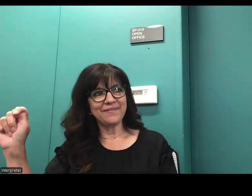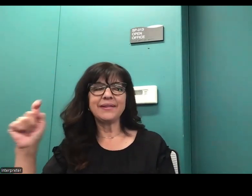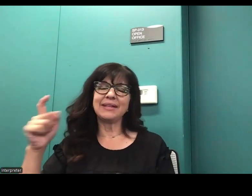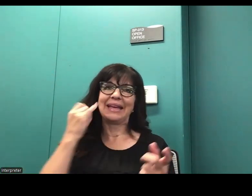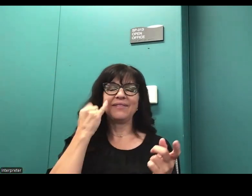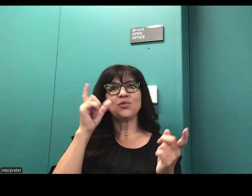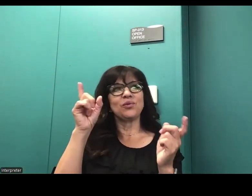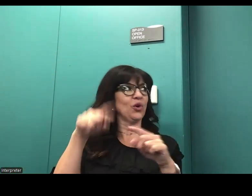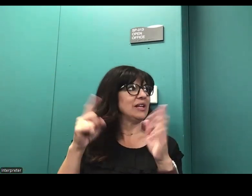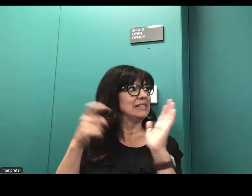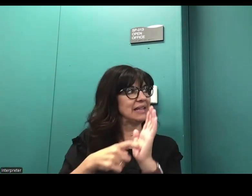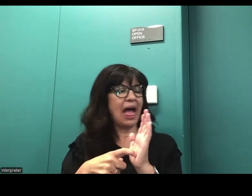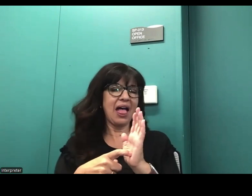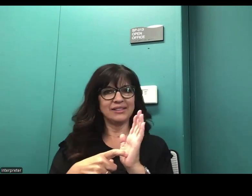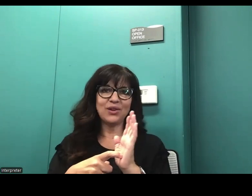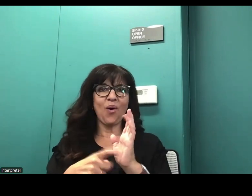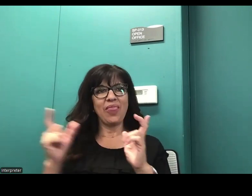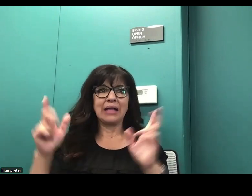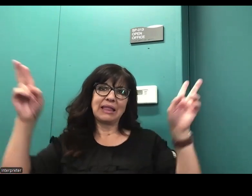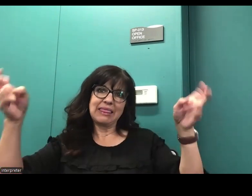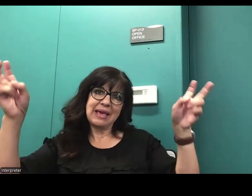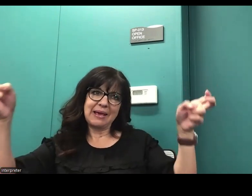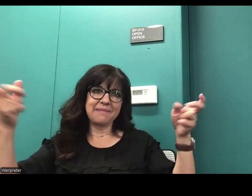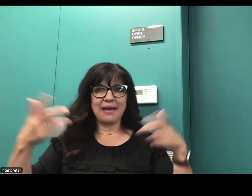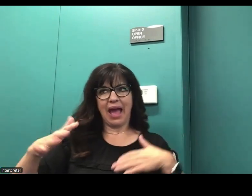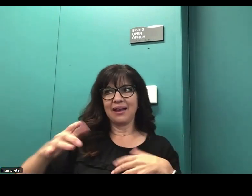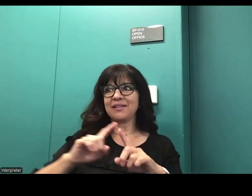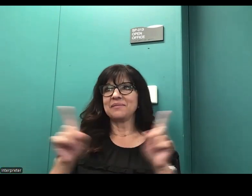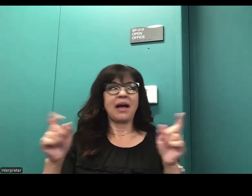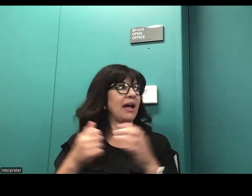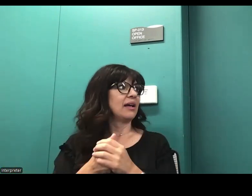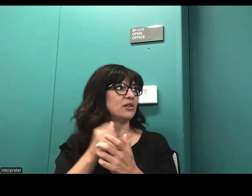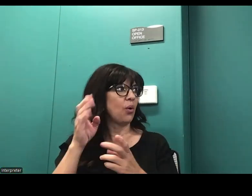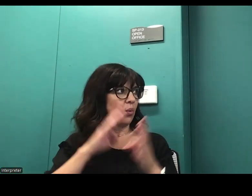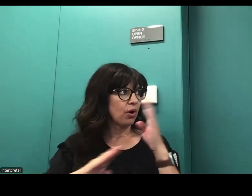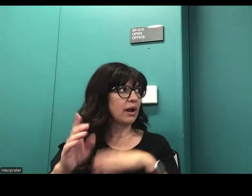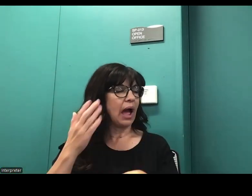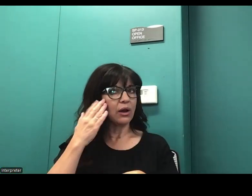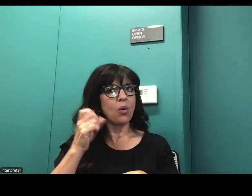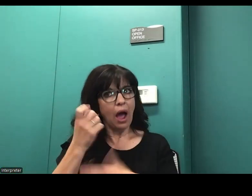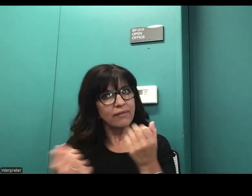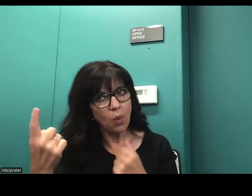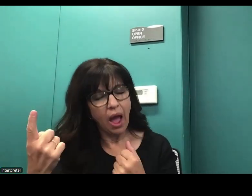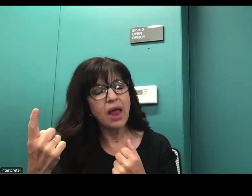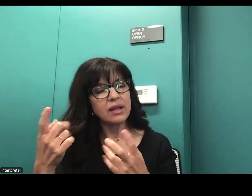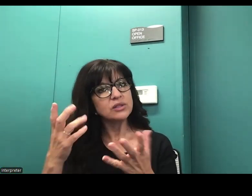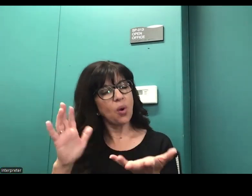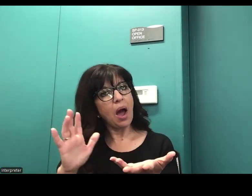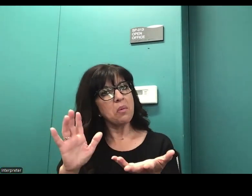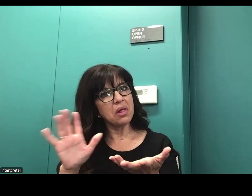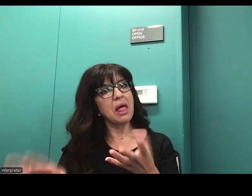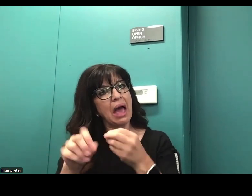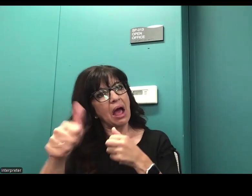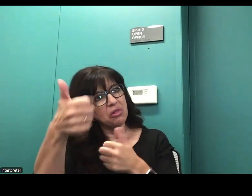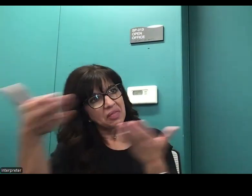tell, so there's going to be kind of a Swiftie theme going on. Don't worry, I know not everybody is, so I'm going to put some other things. I got